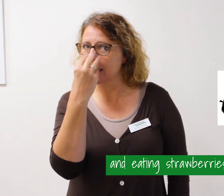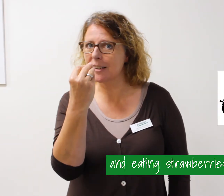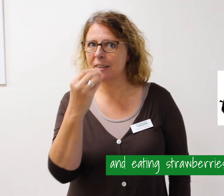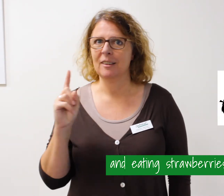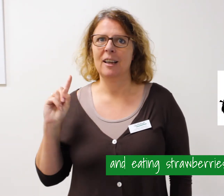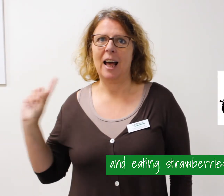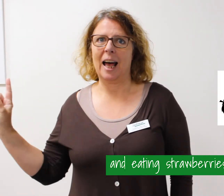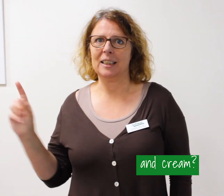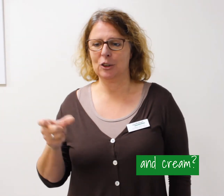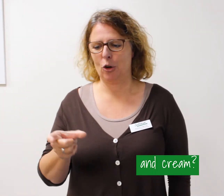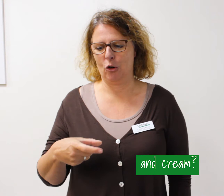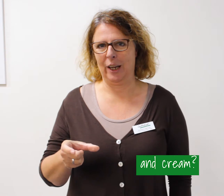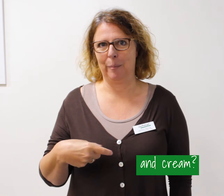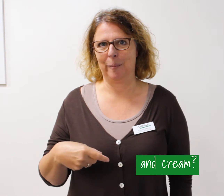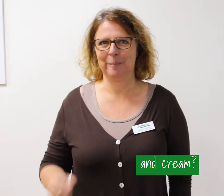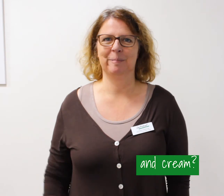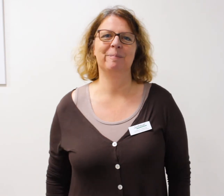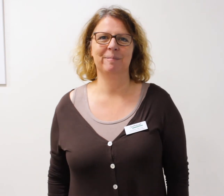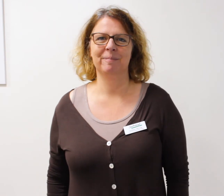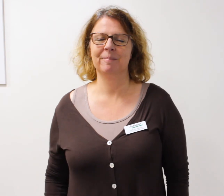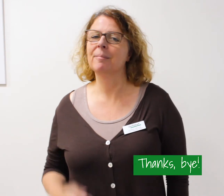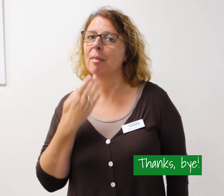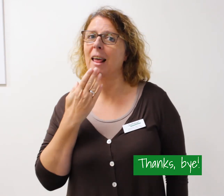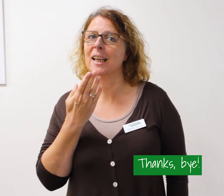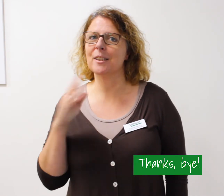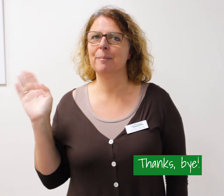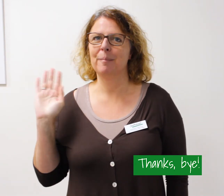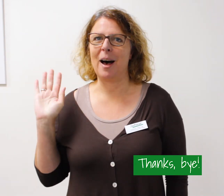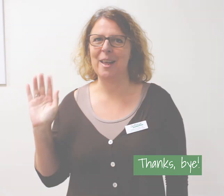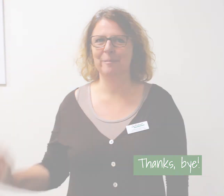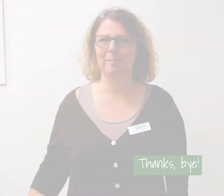strawberries and cream? Thanks. Bye.